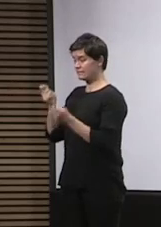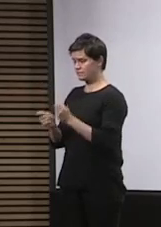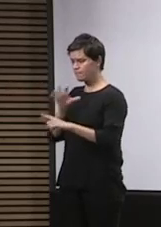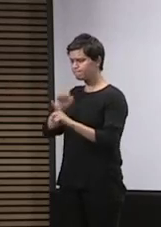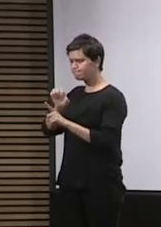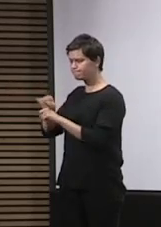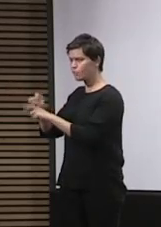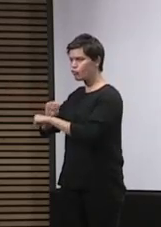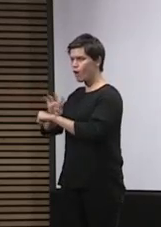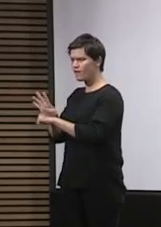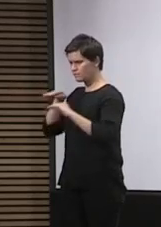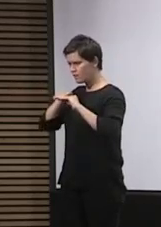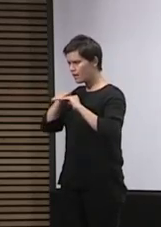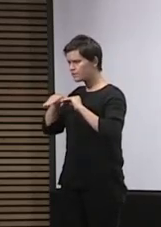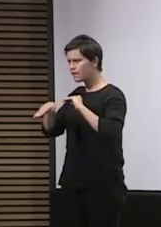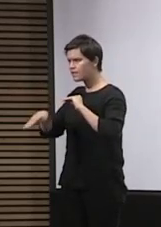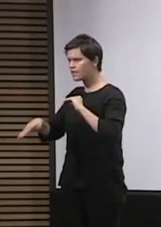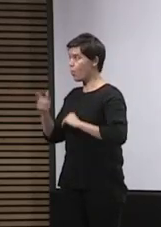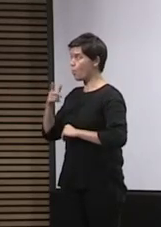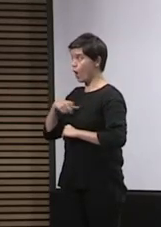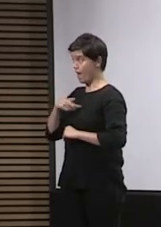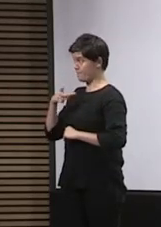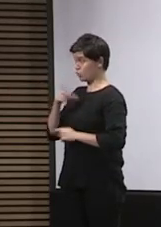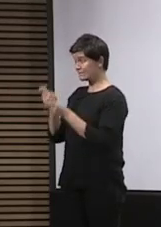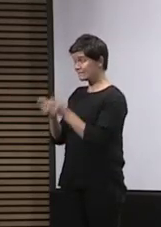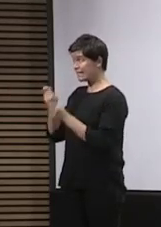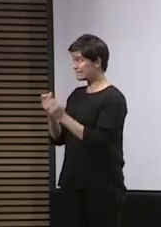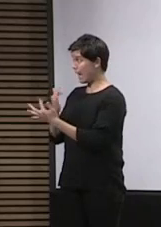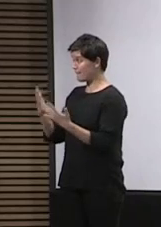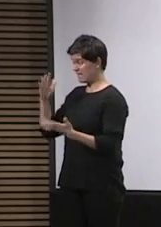the testing depends on people presenting